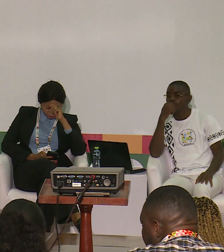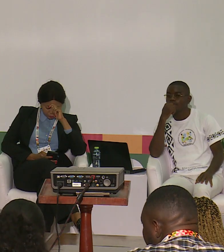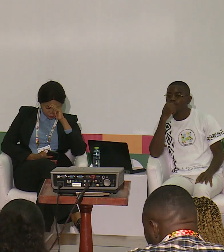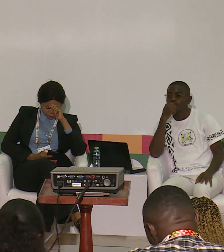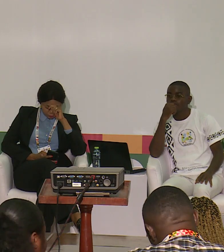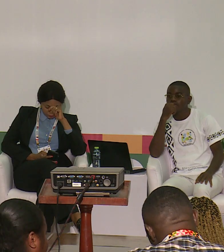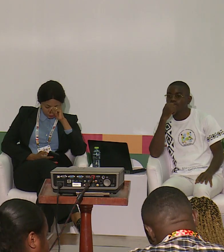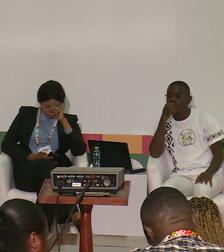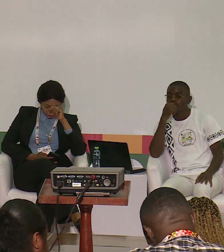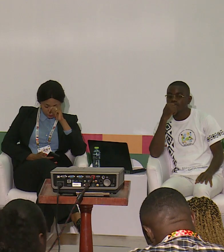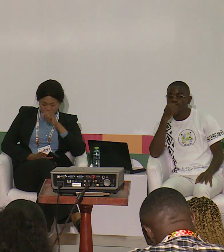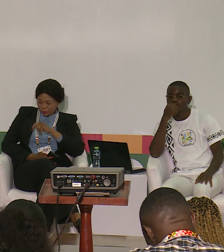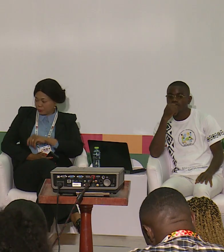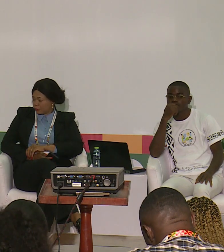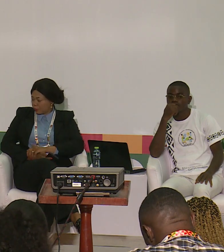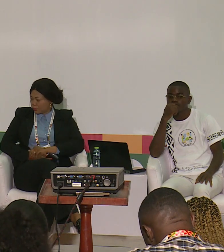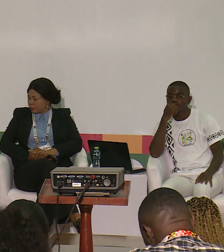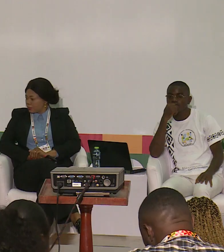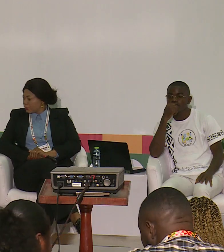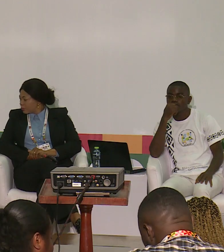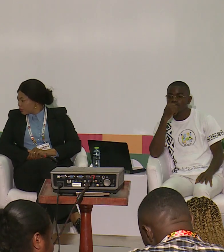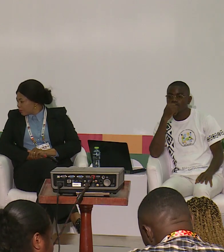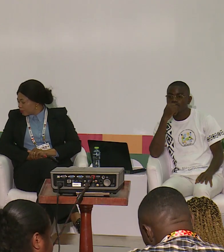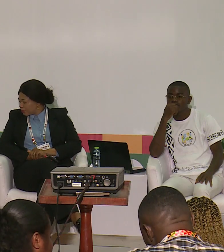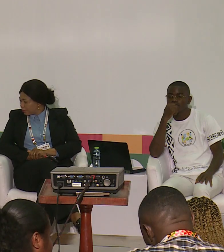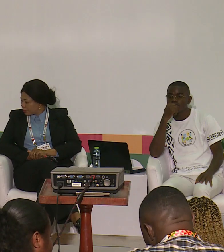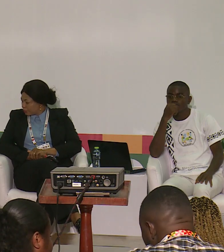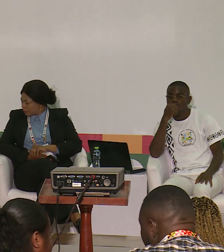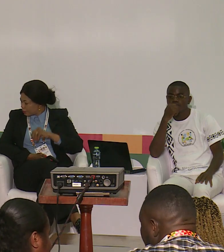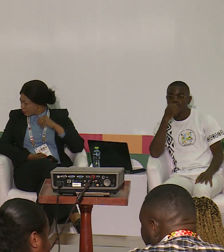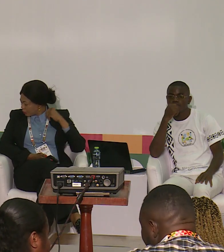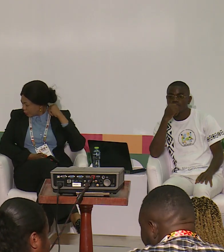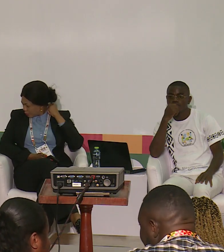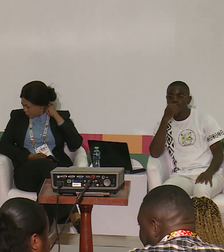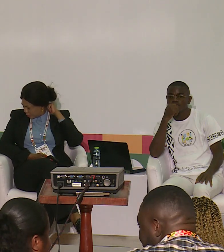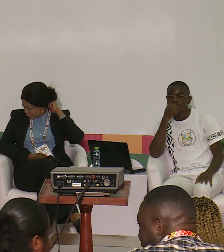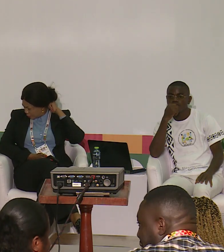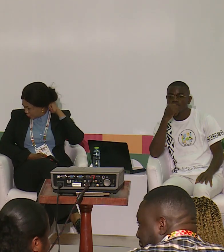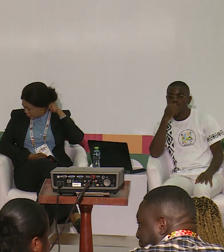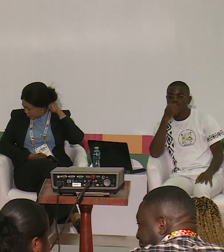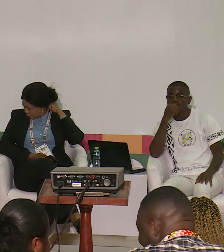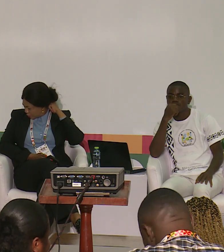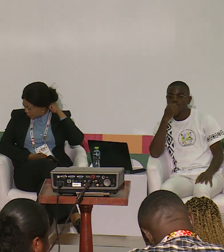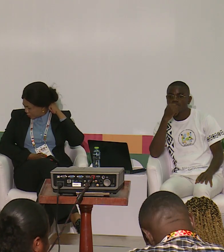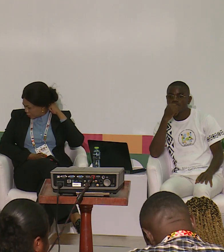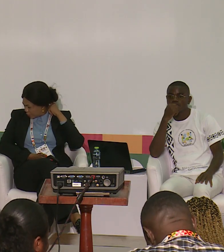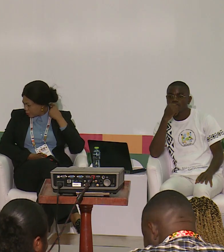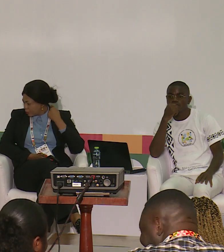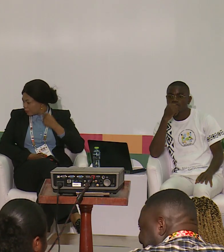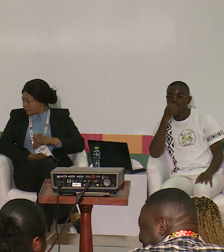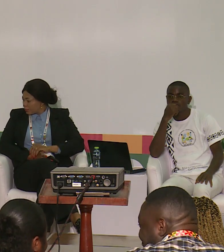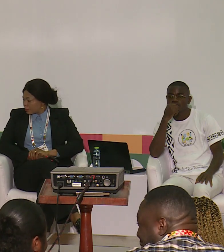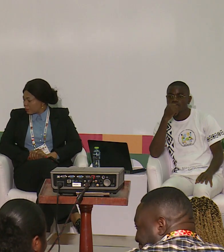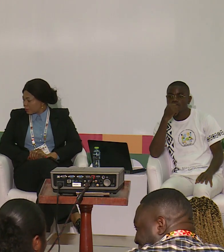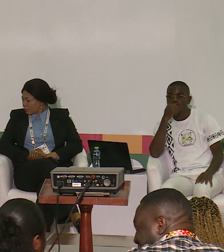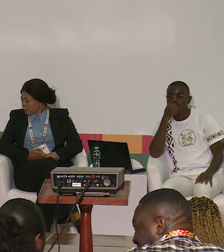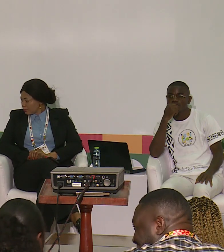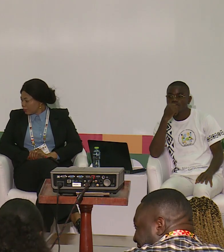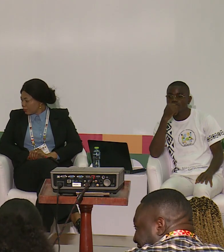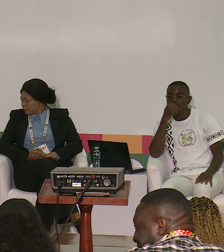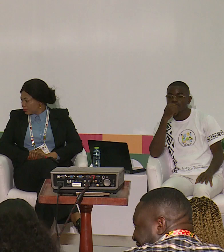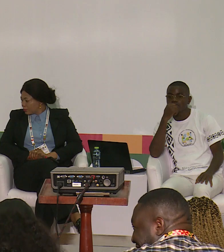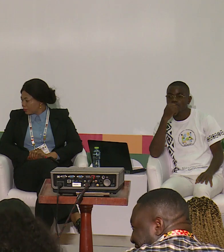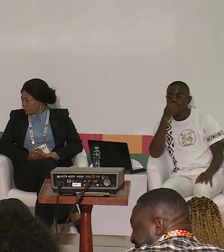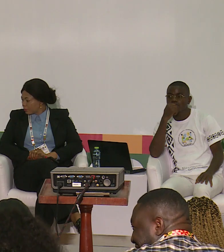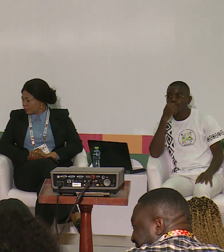question that we can look at it going forward and see how many people through our referrals were actually able to receive services. So thank